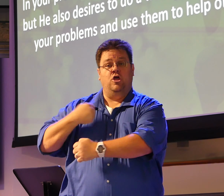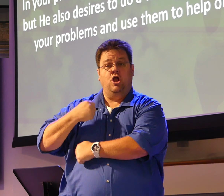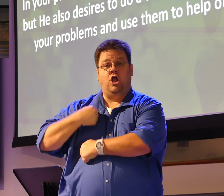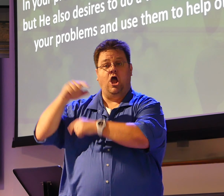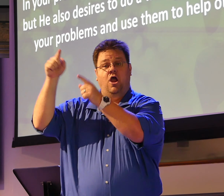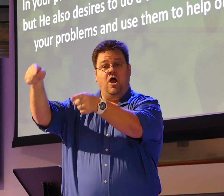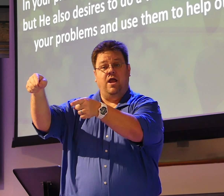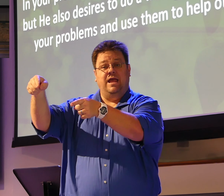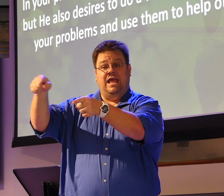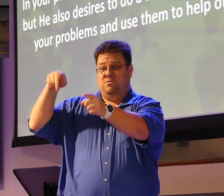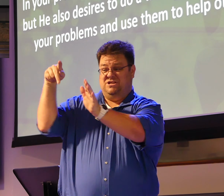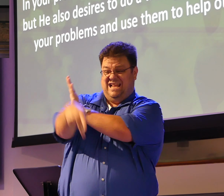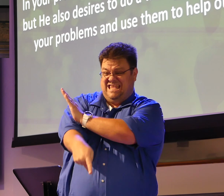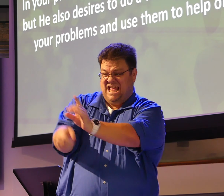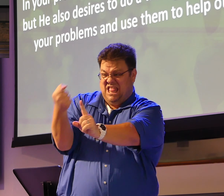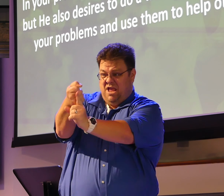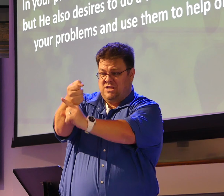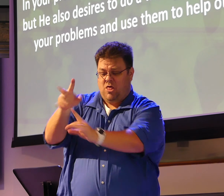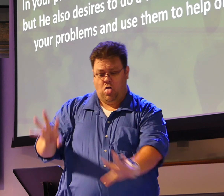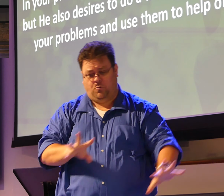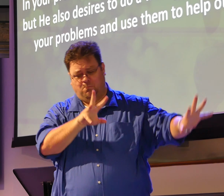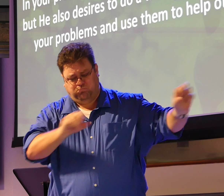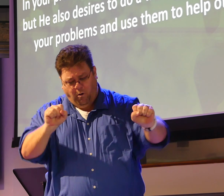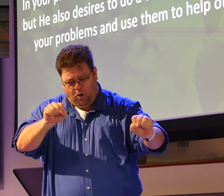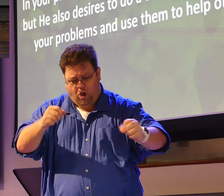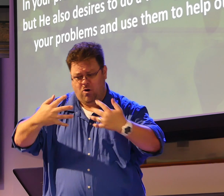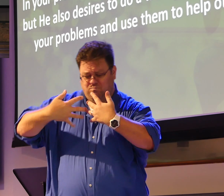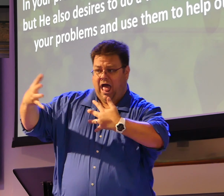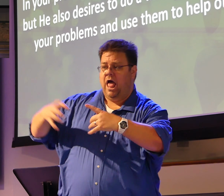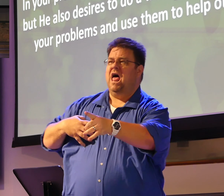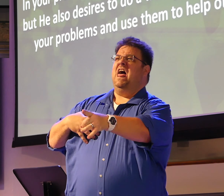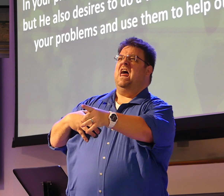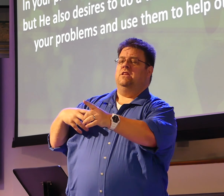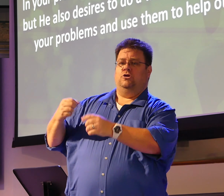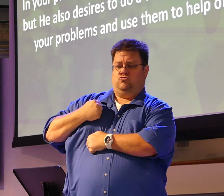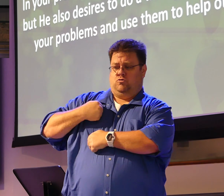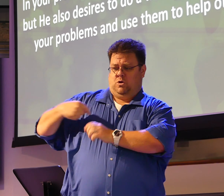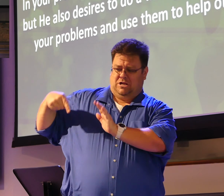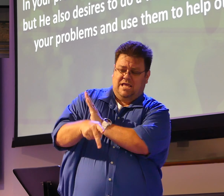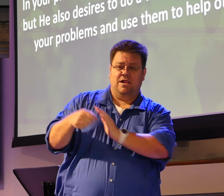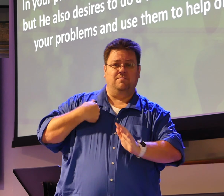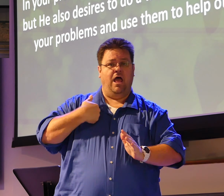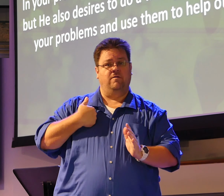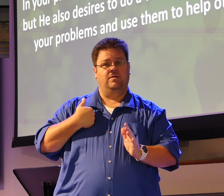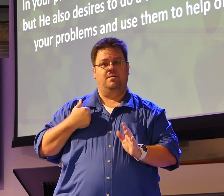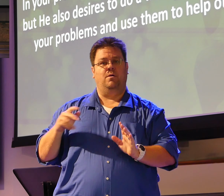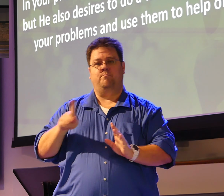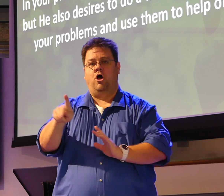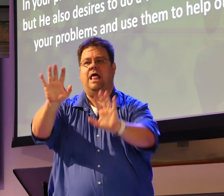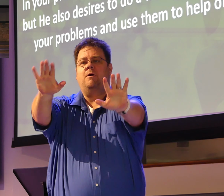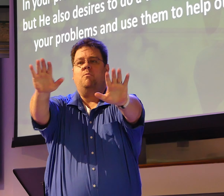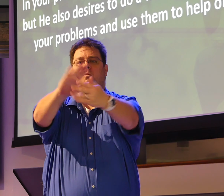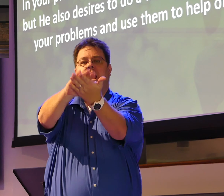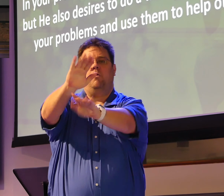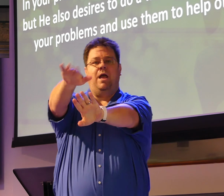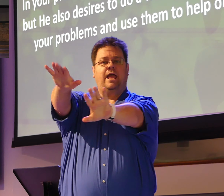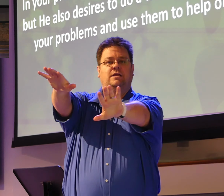who is guarding them in jail he's going to kill himself when the earthquake comes paul and silas were able to lead him to jesus christ